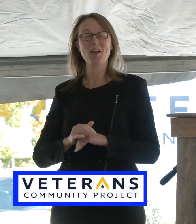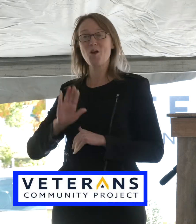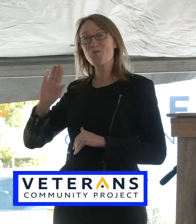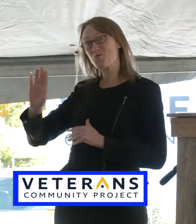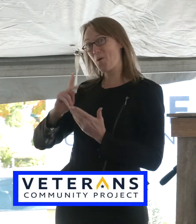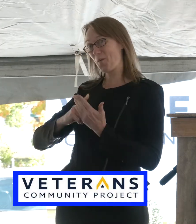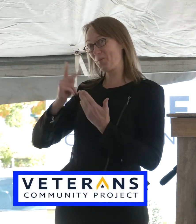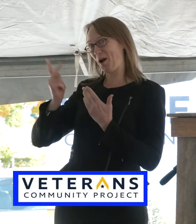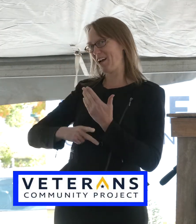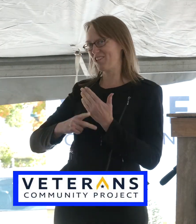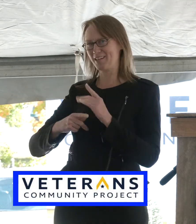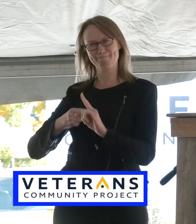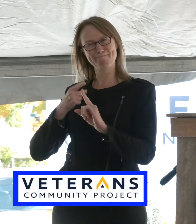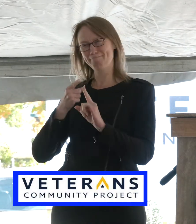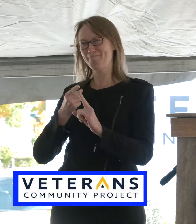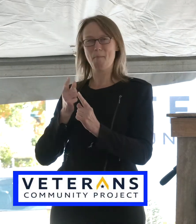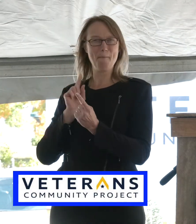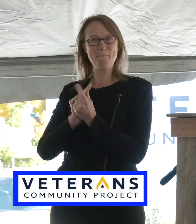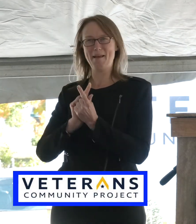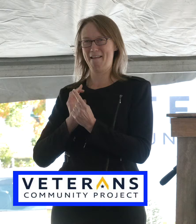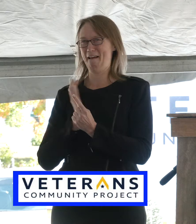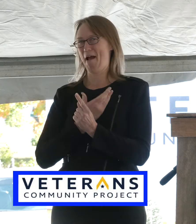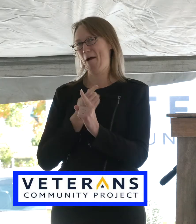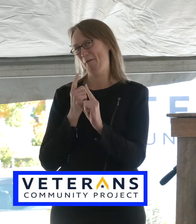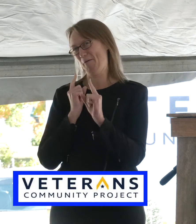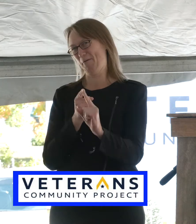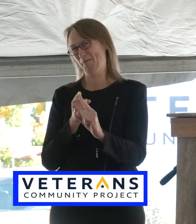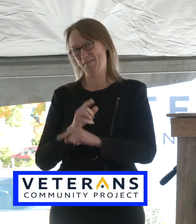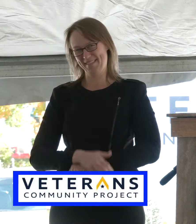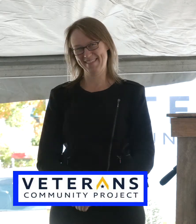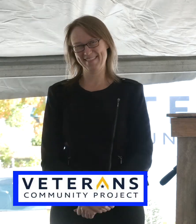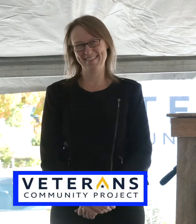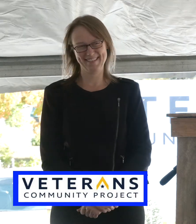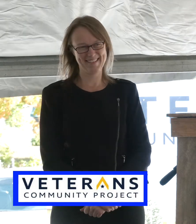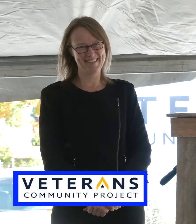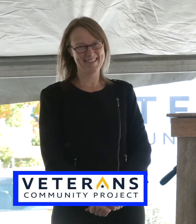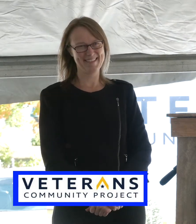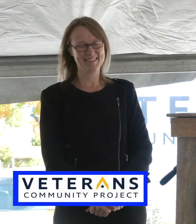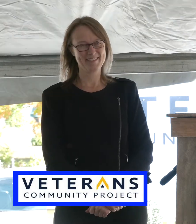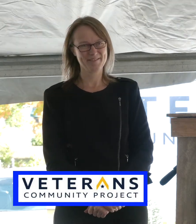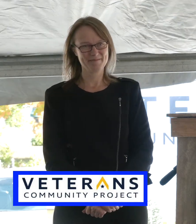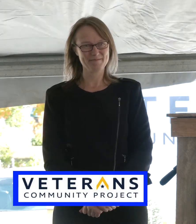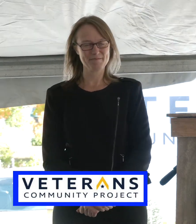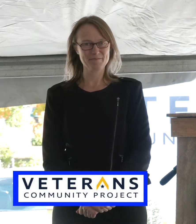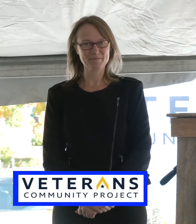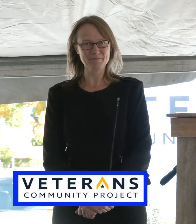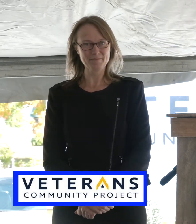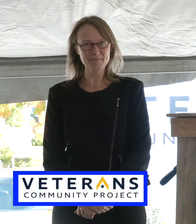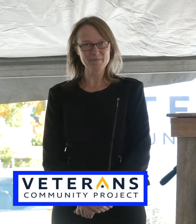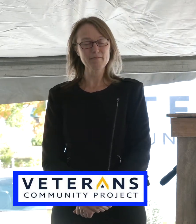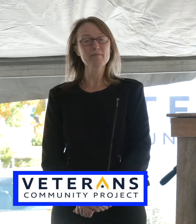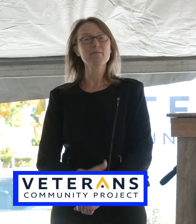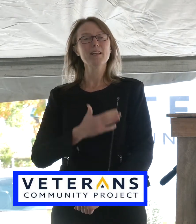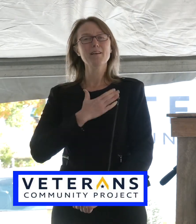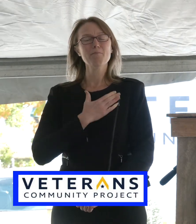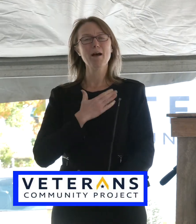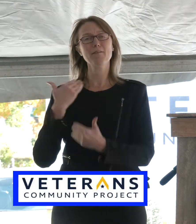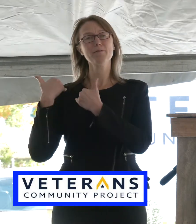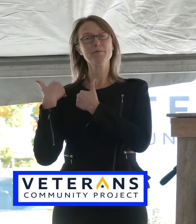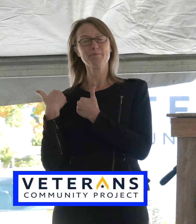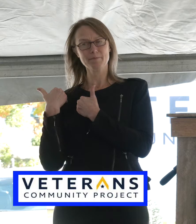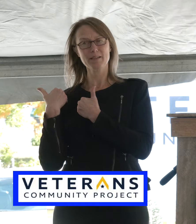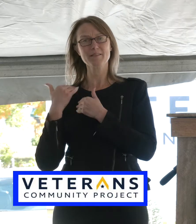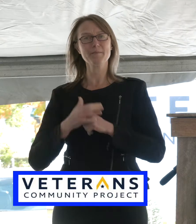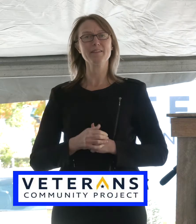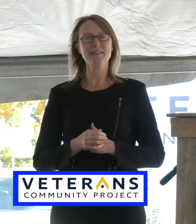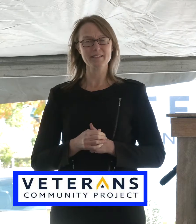has hit the nail on the head. I take my responsibilities on behalf of those who have